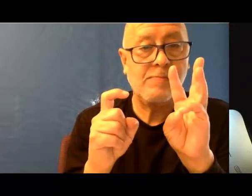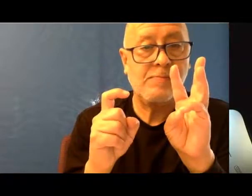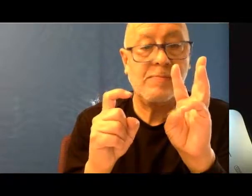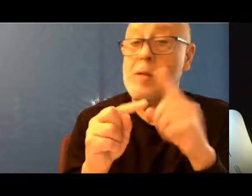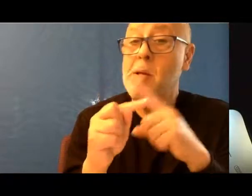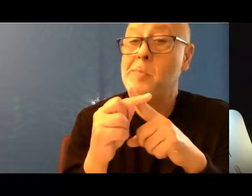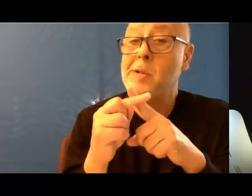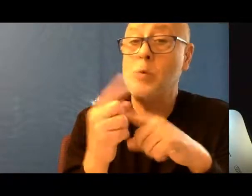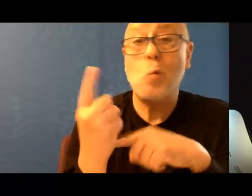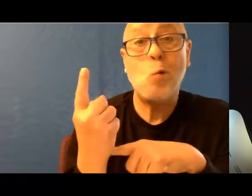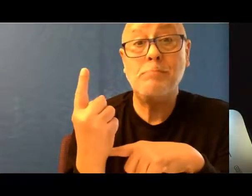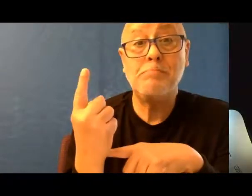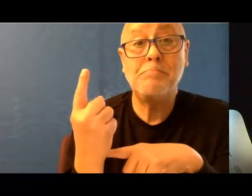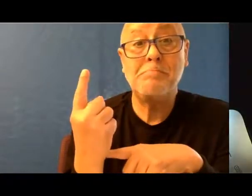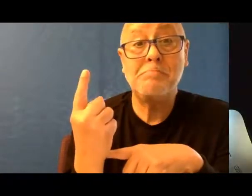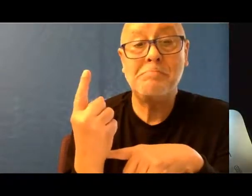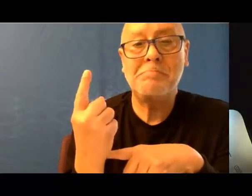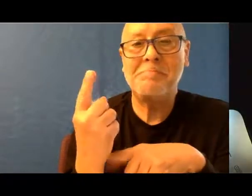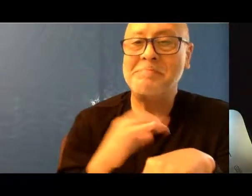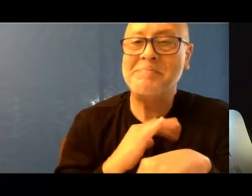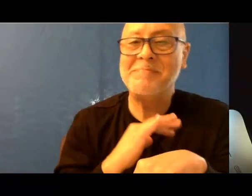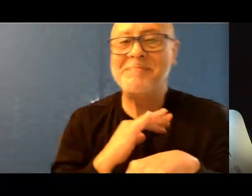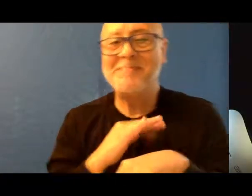plus 1.